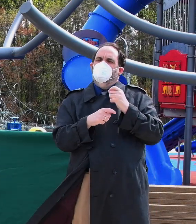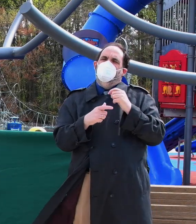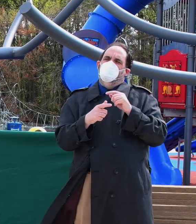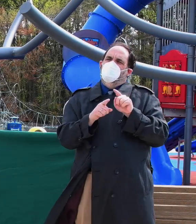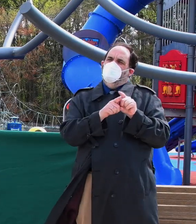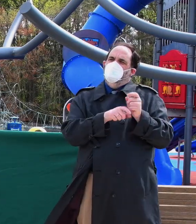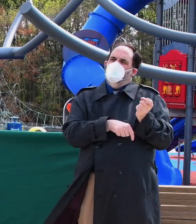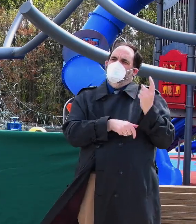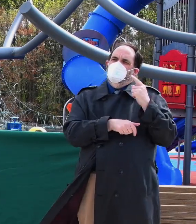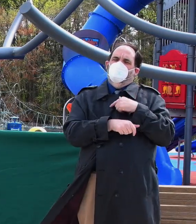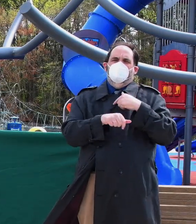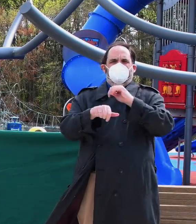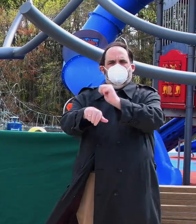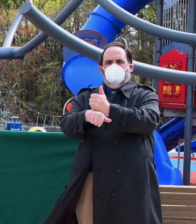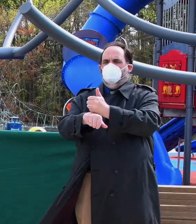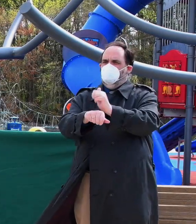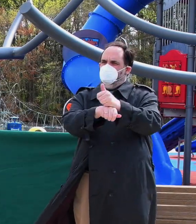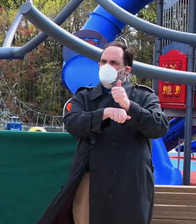year in